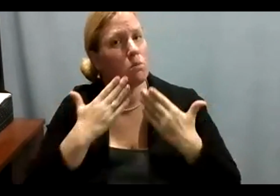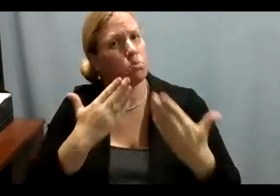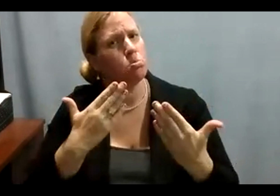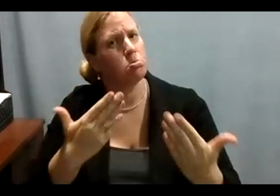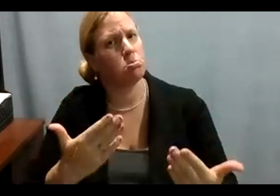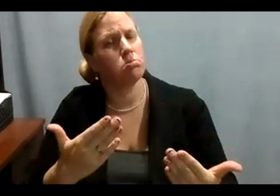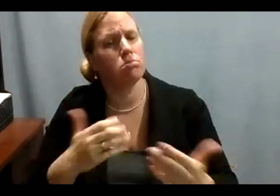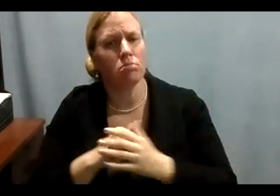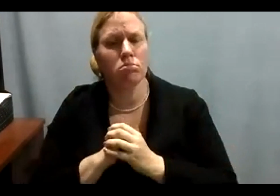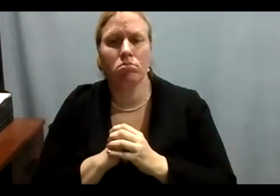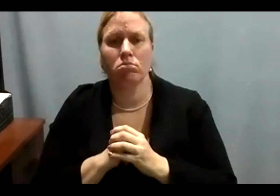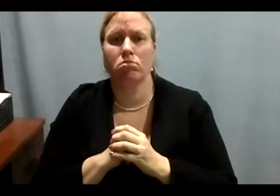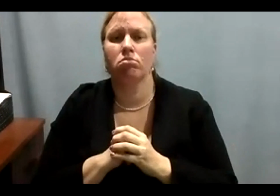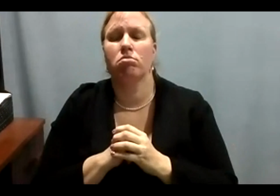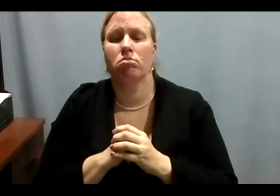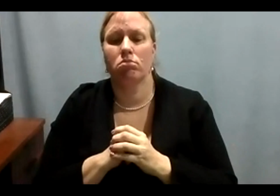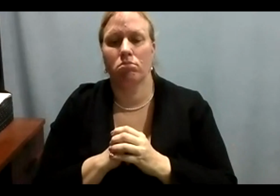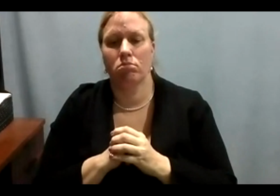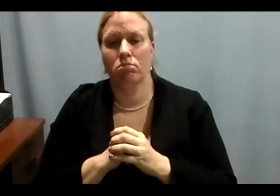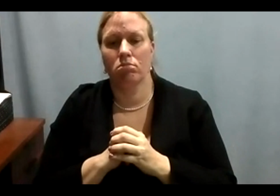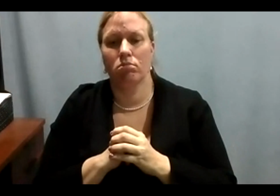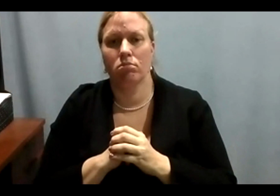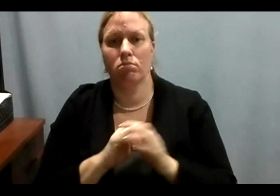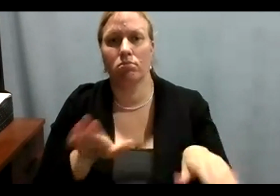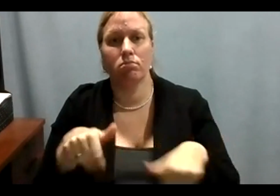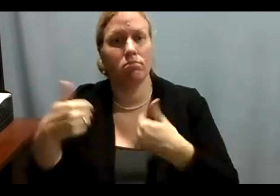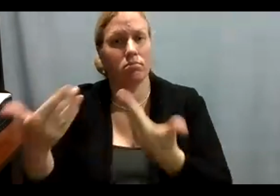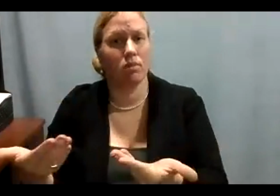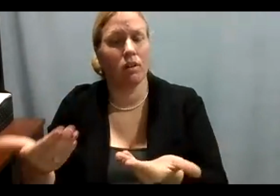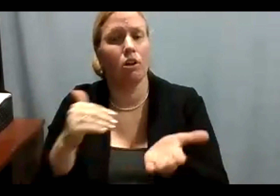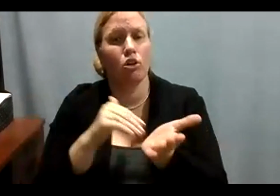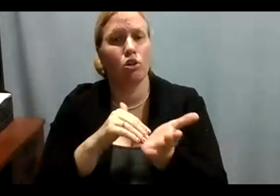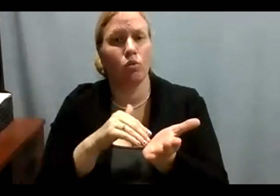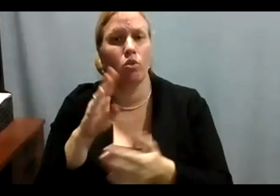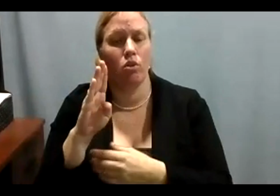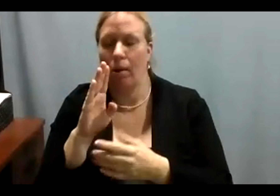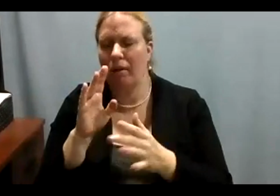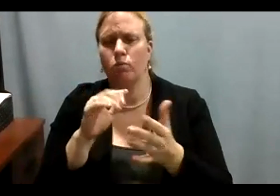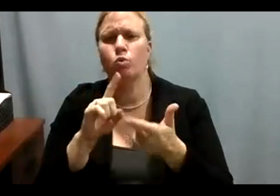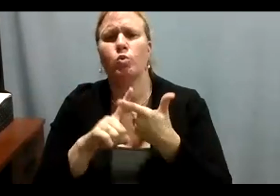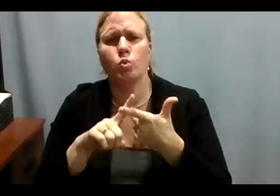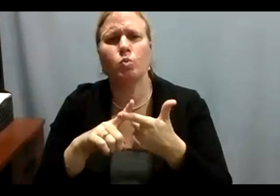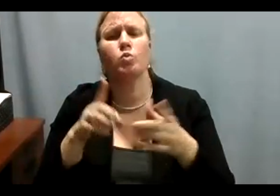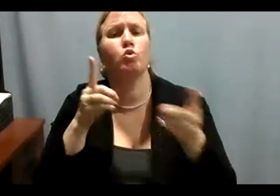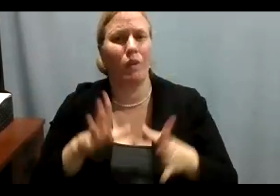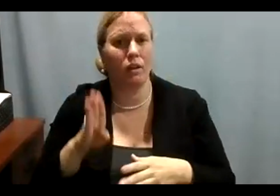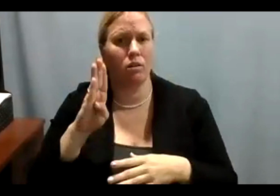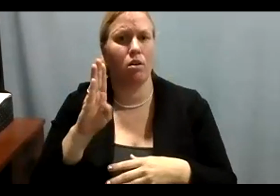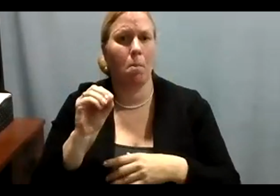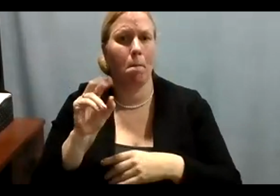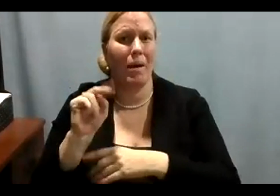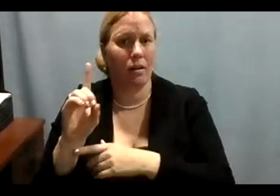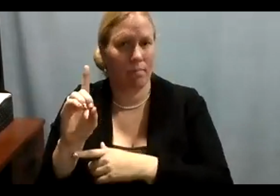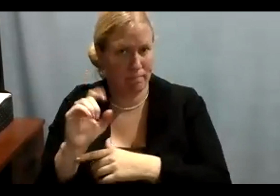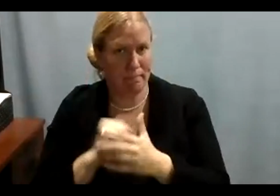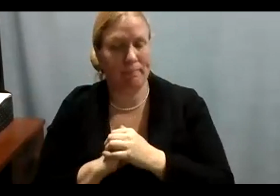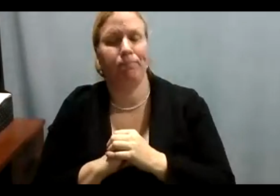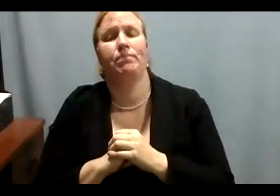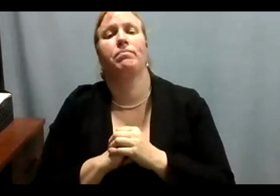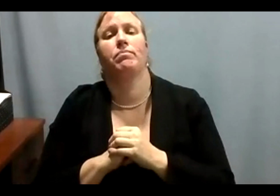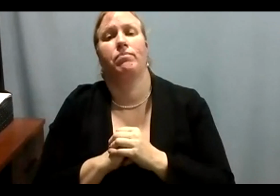helping out with that i'm going to hand it over to director bond to give a overview of um uh